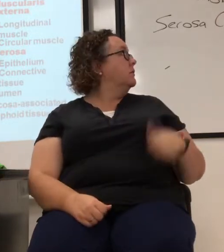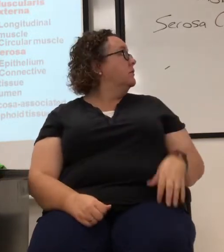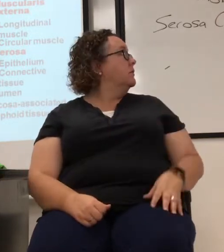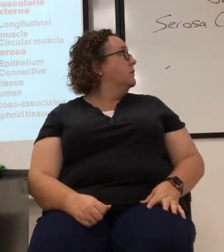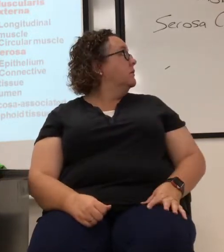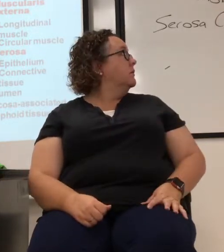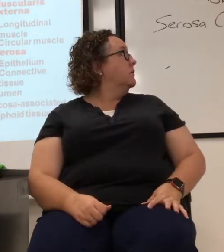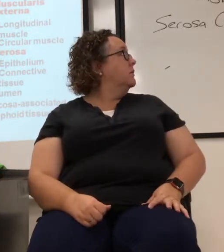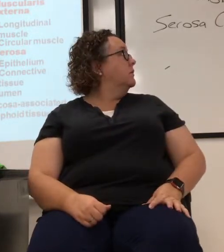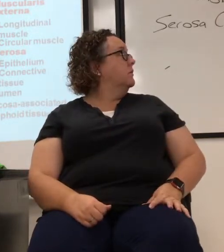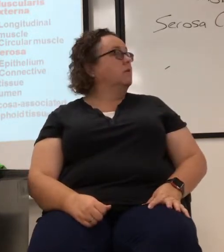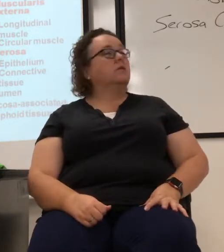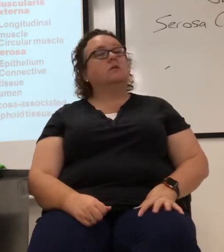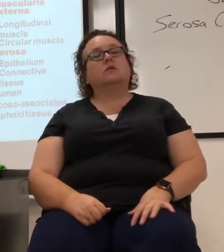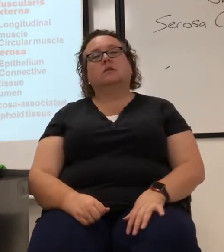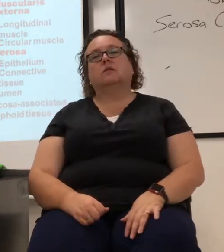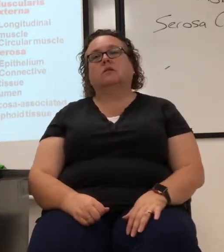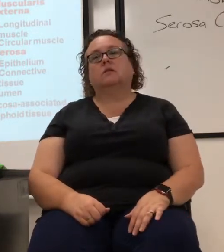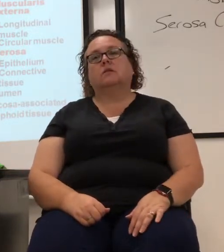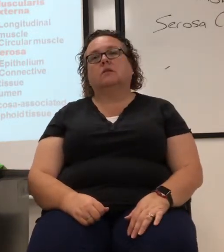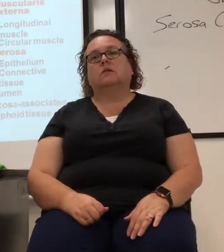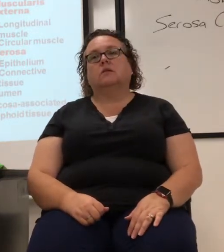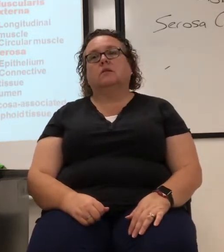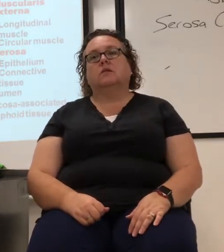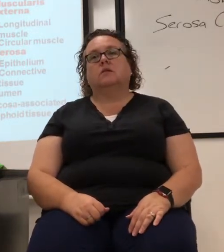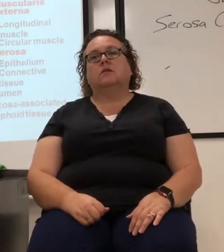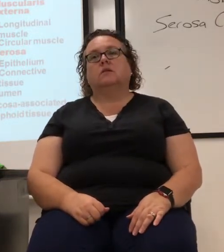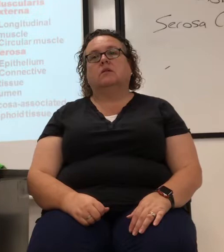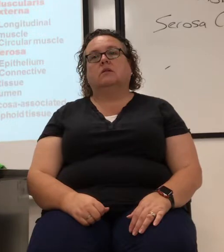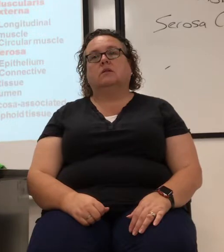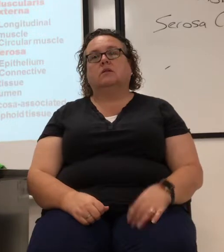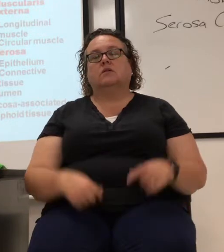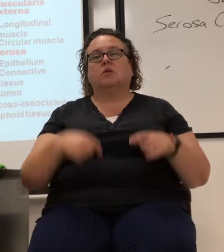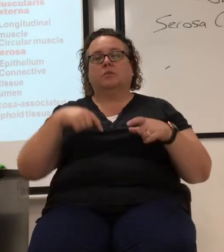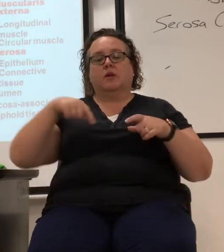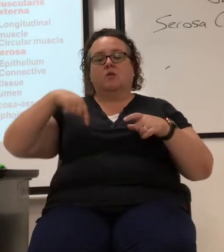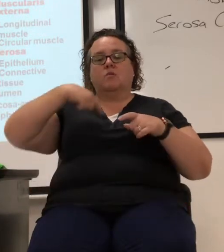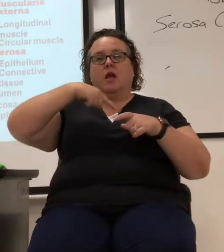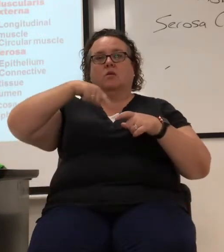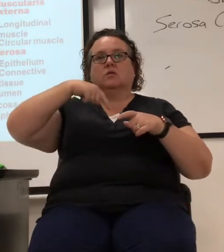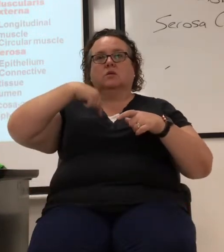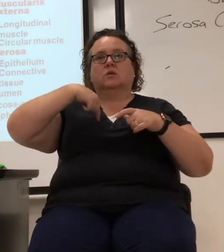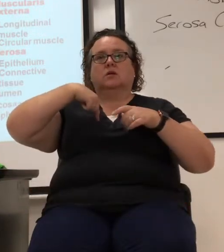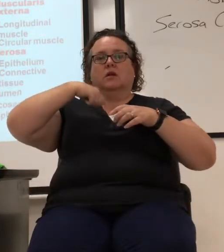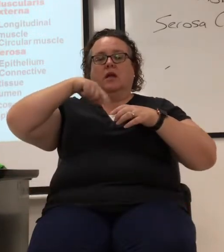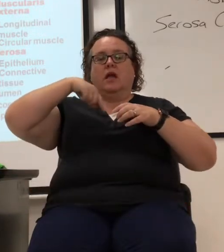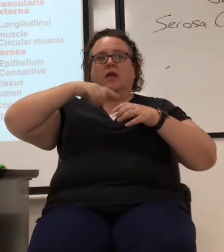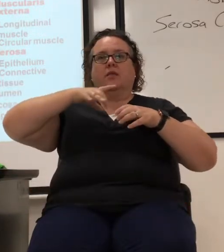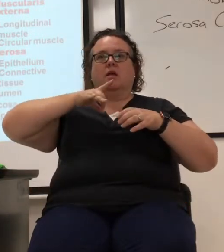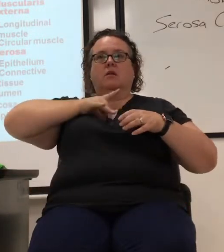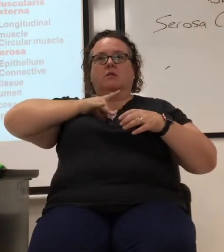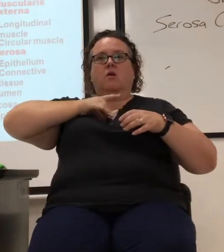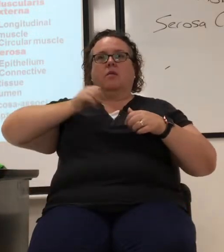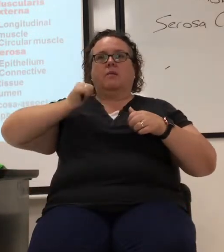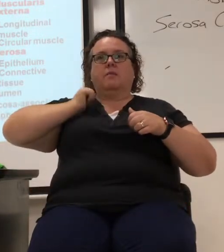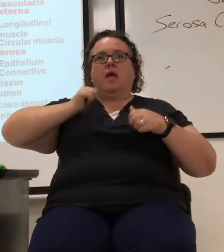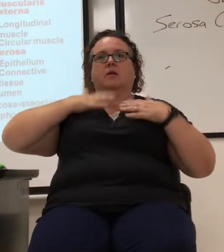the digestive tract, and then root on the back body wall.